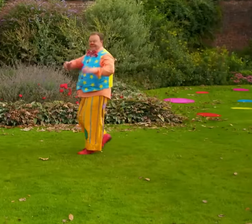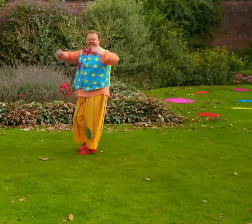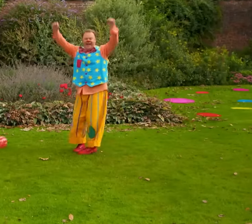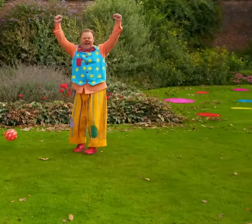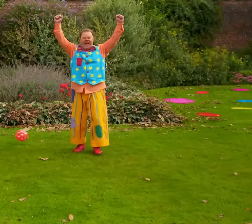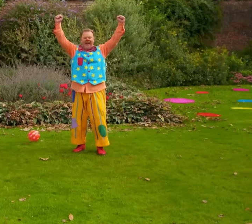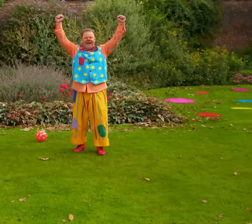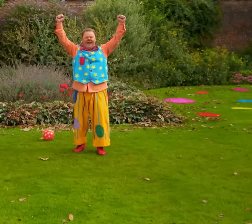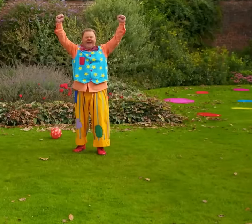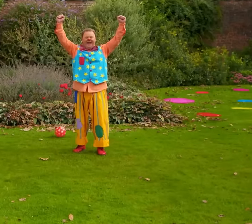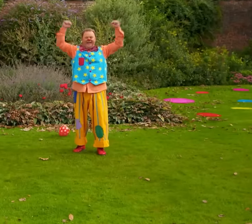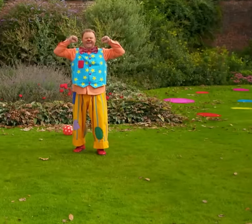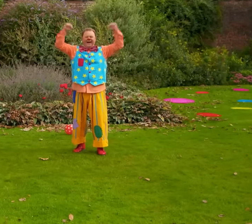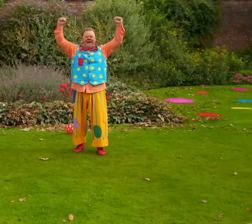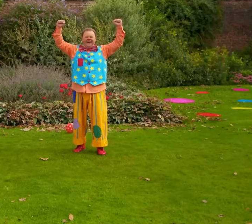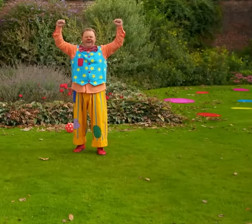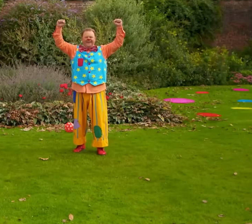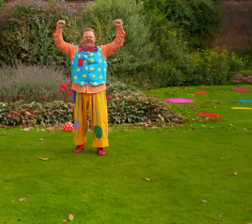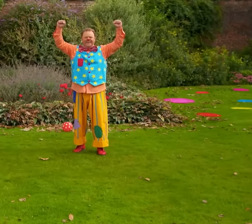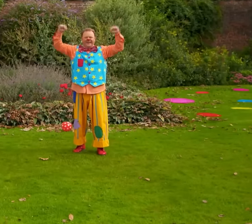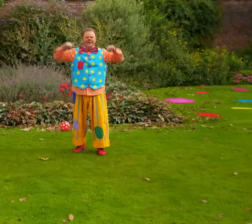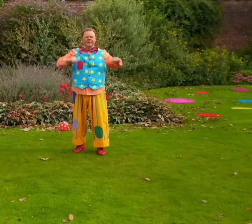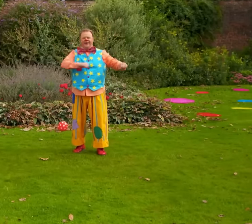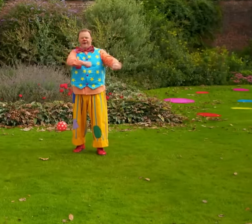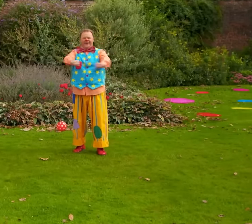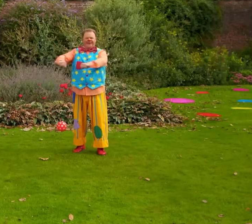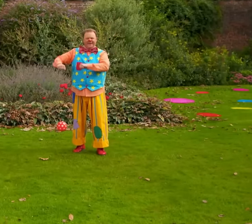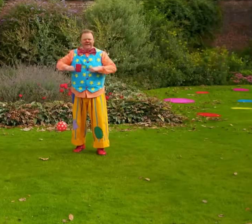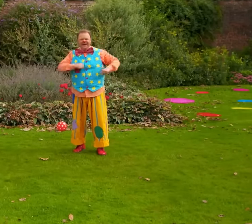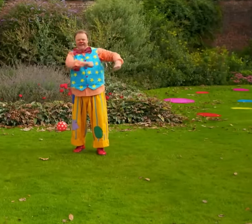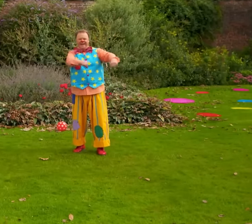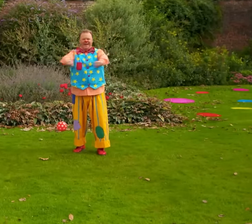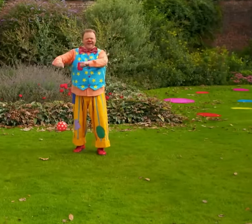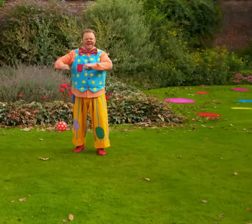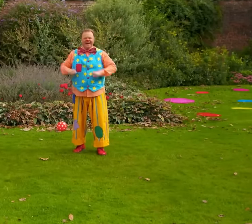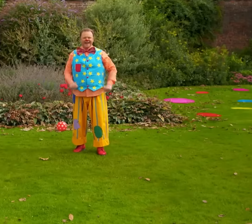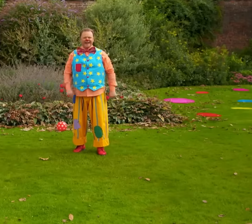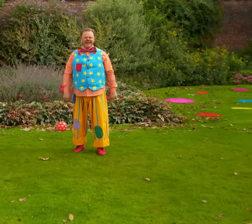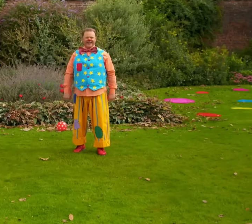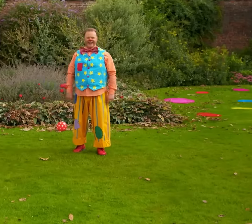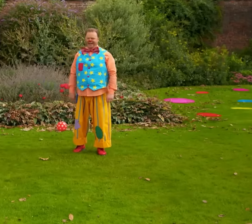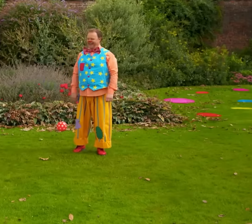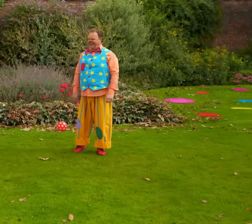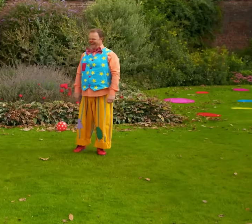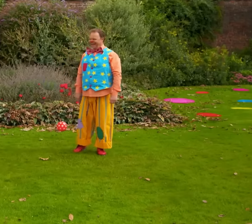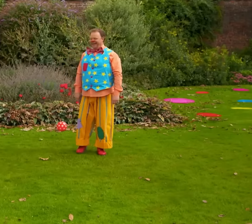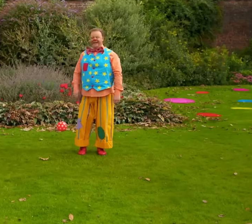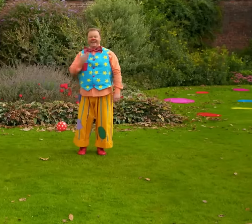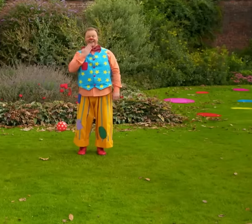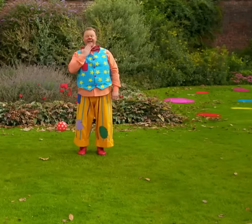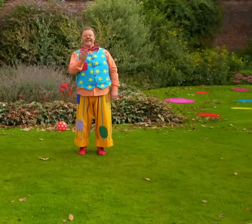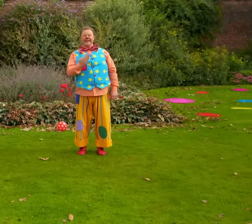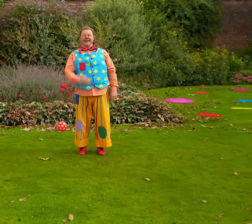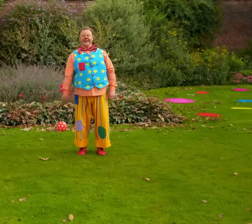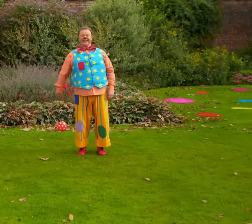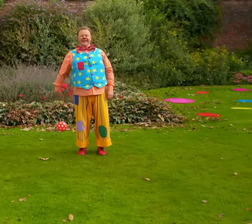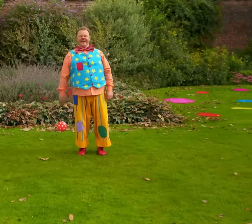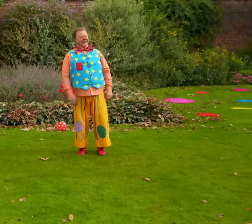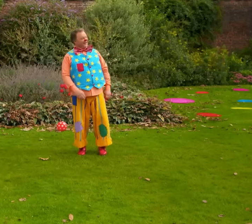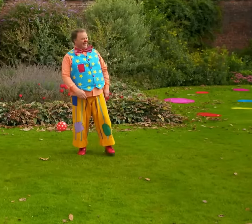Huh? Yay! Goal! Woohoo! Good goal, Mr. Tumble. Thank you! There